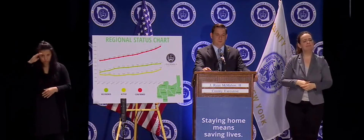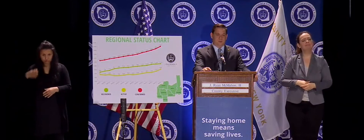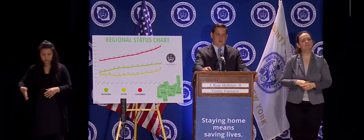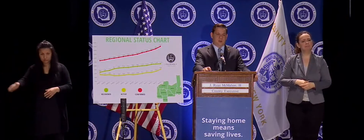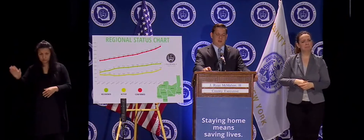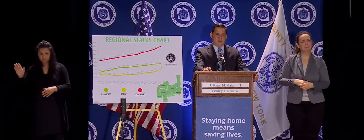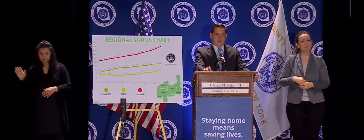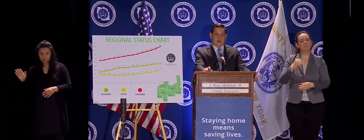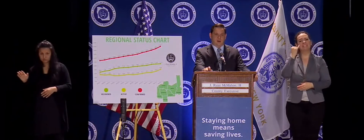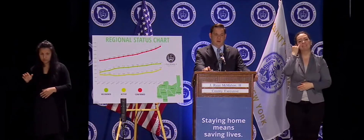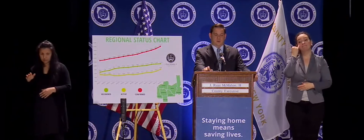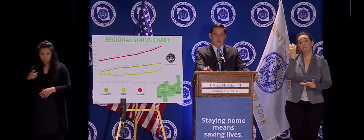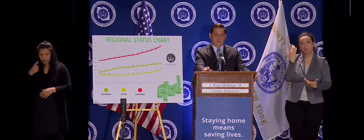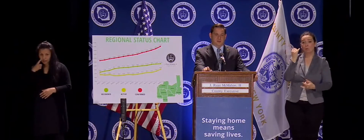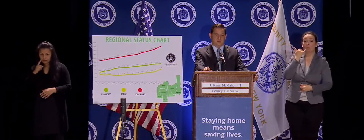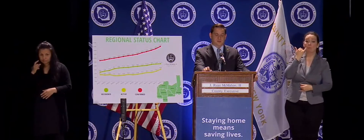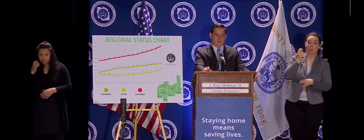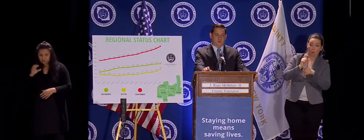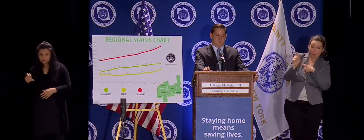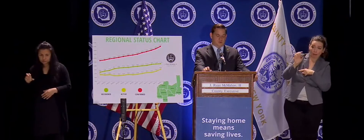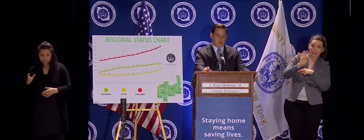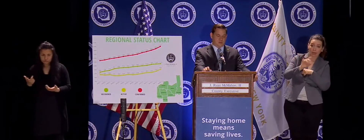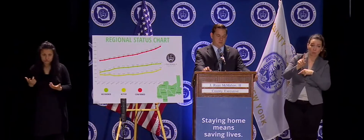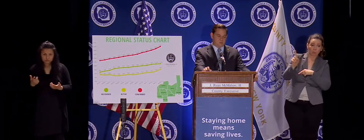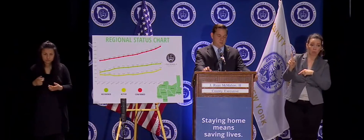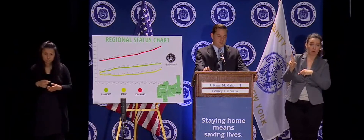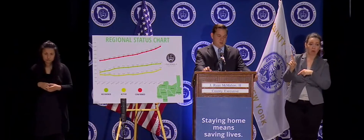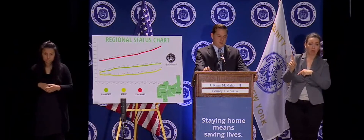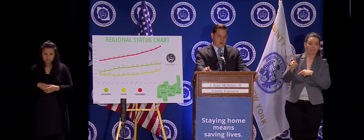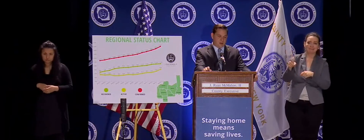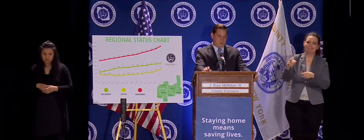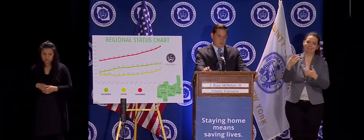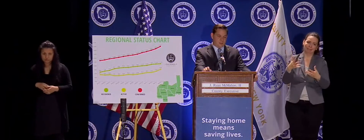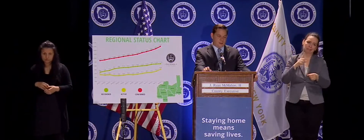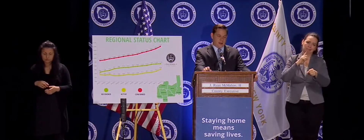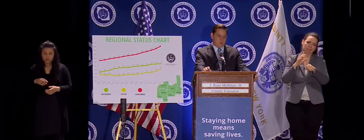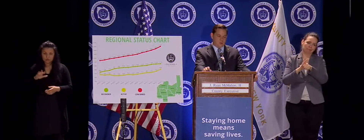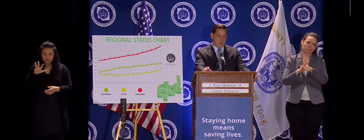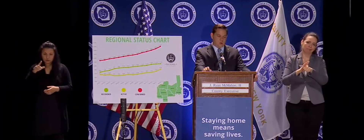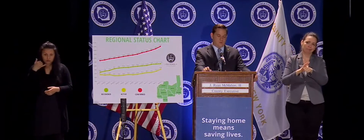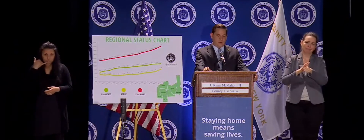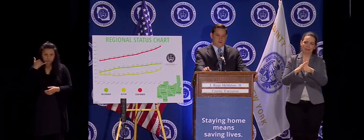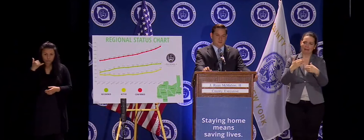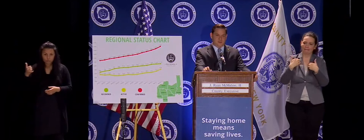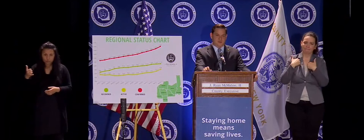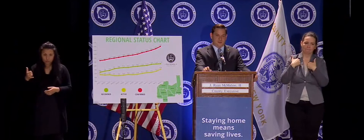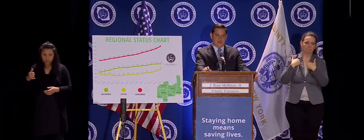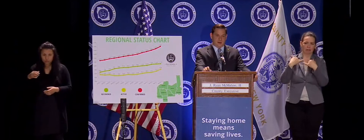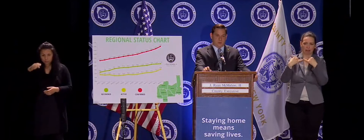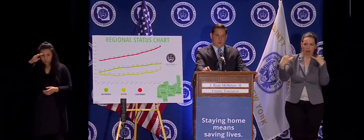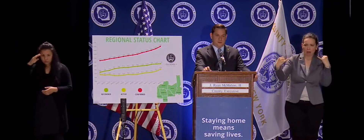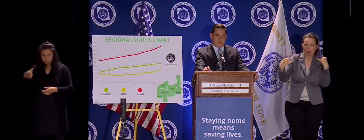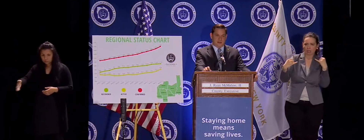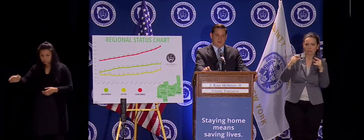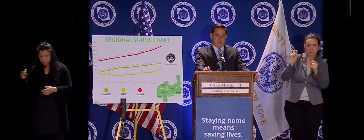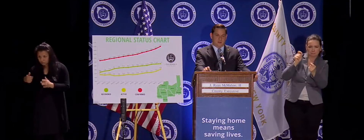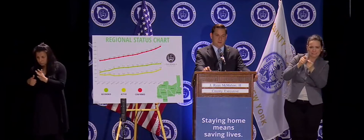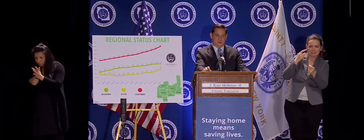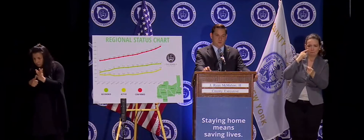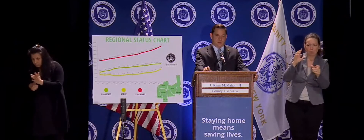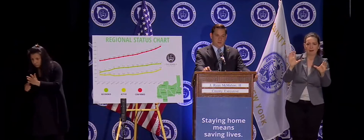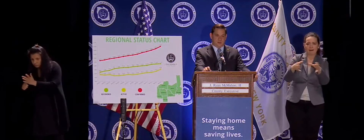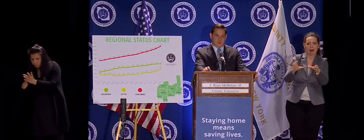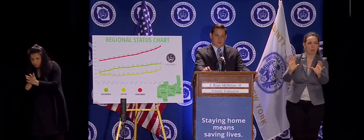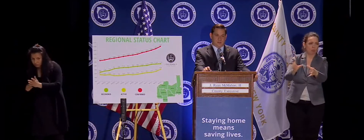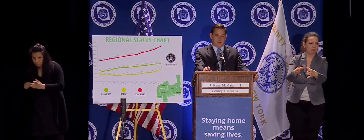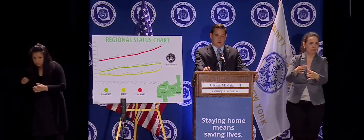call. And then that law enforcement agency is going to use their discretion. I will hopefully have specific data points that I can talk about